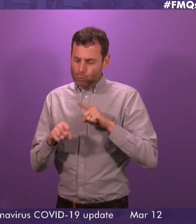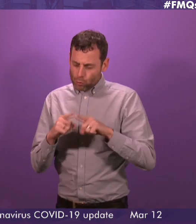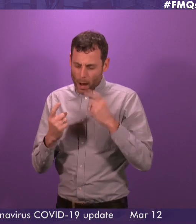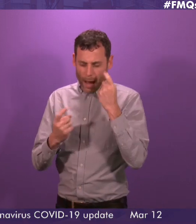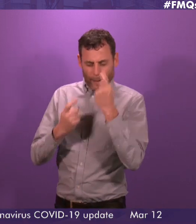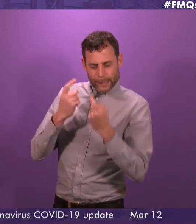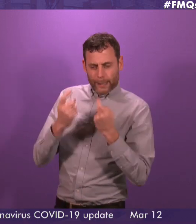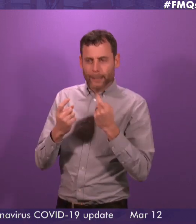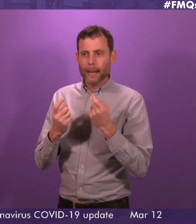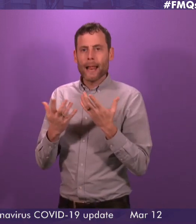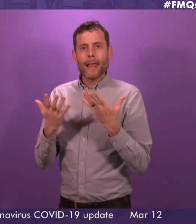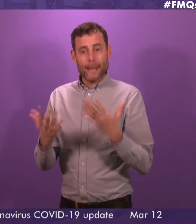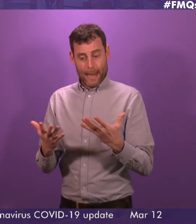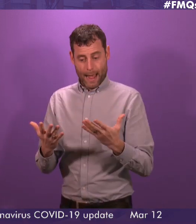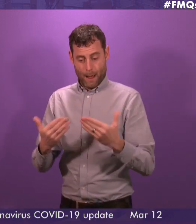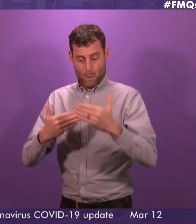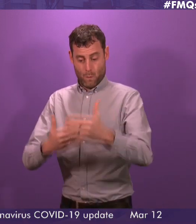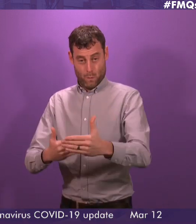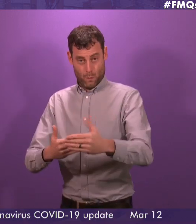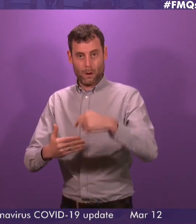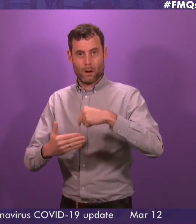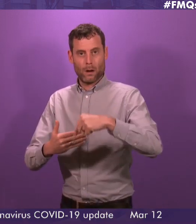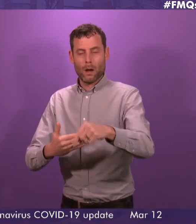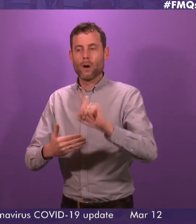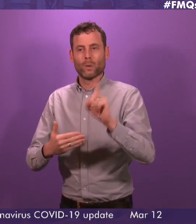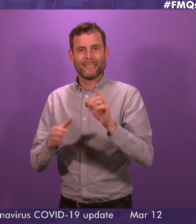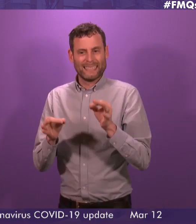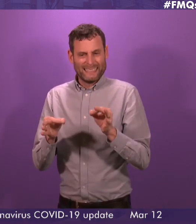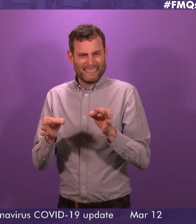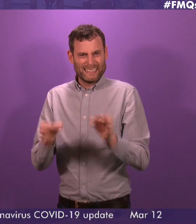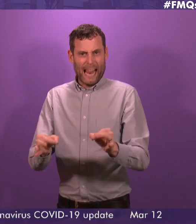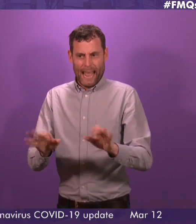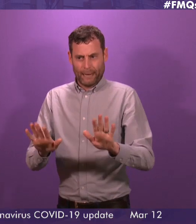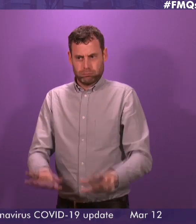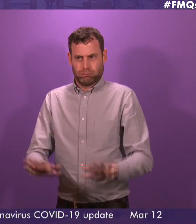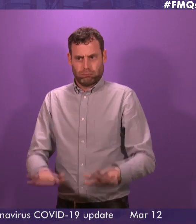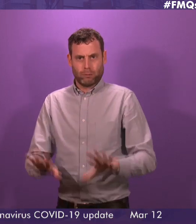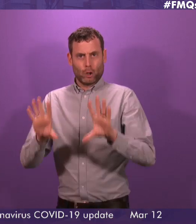is delay the spread it out over longer, bring the